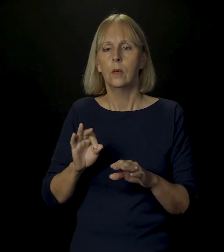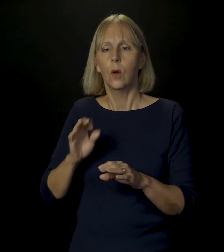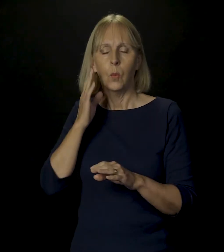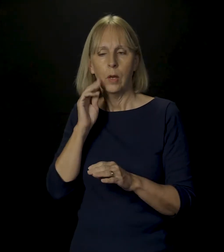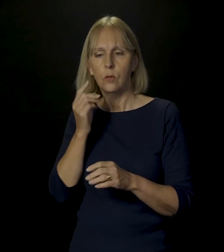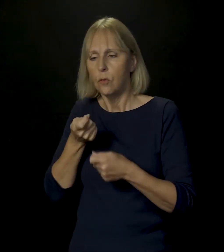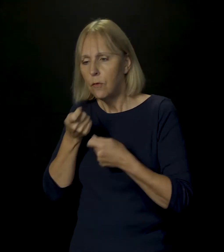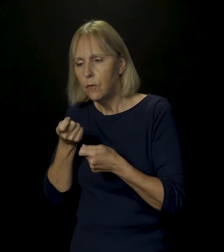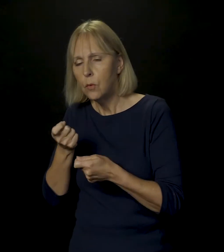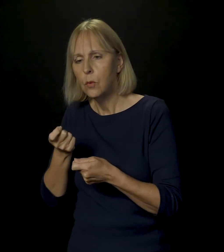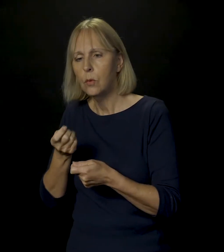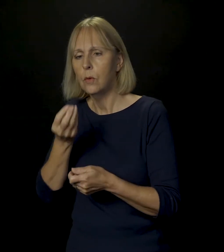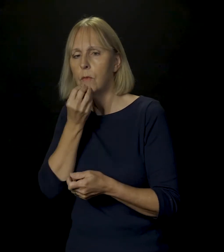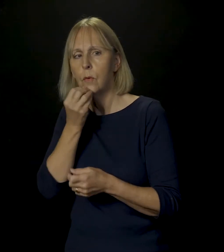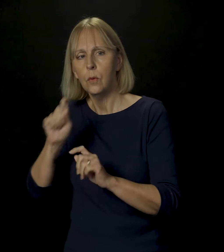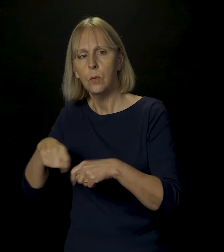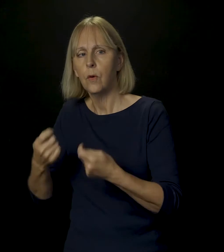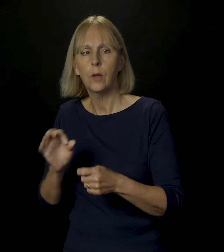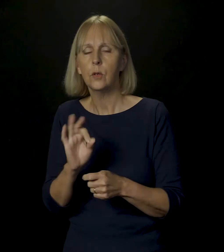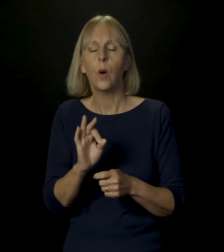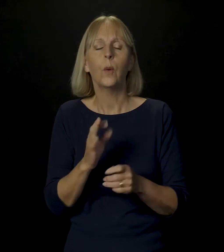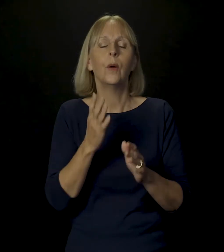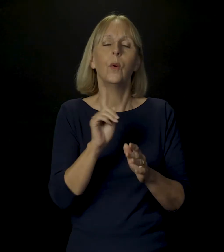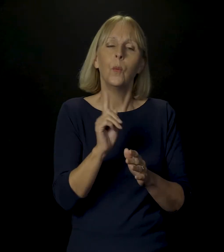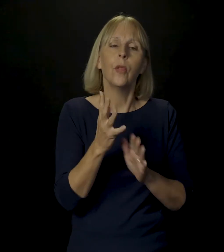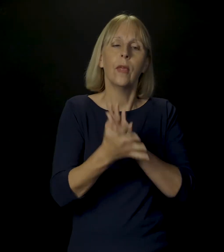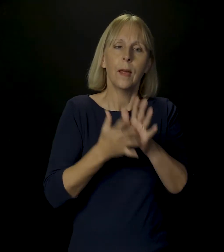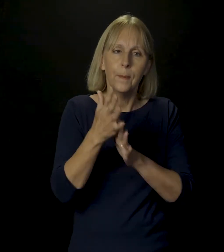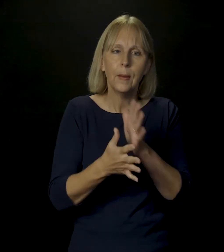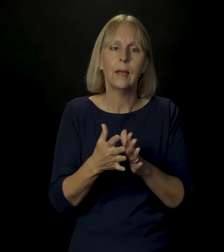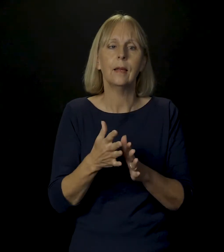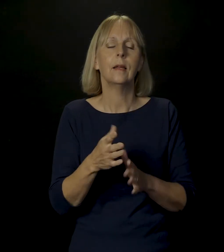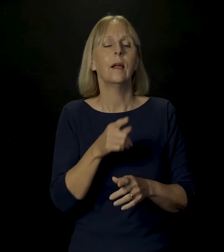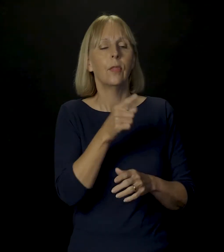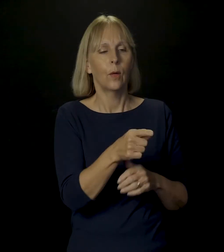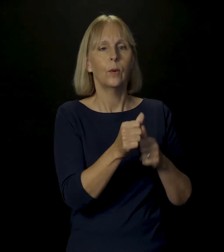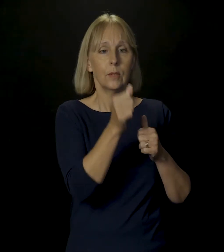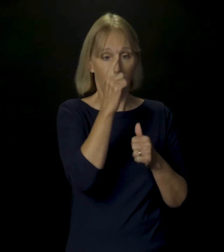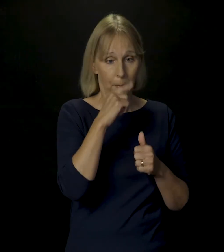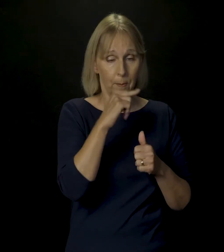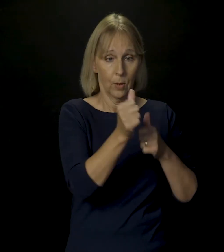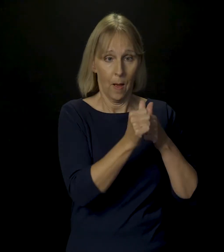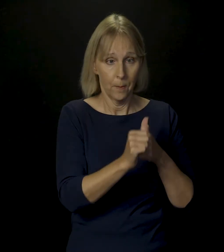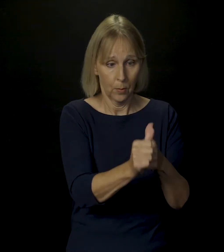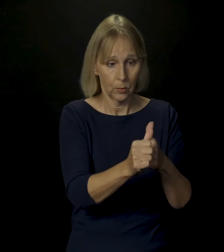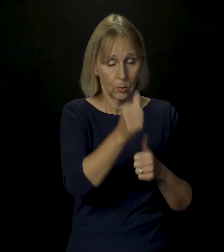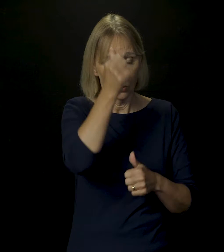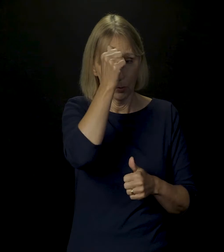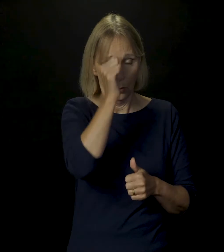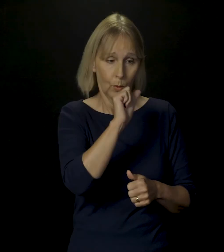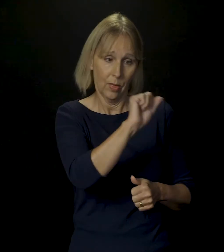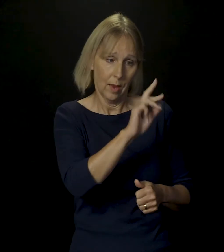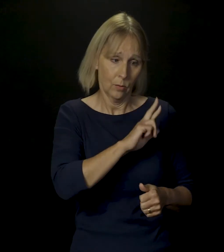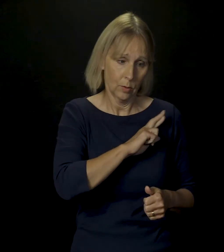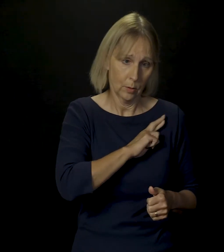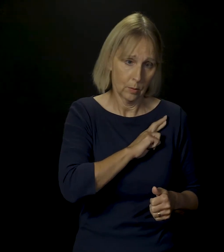In this case It's exactly The opposite The apostles knew What they were called To do And that role Shouldn't be neglected